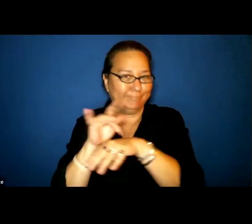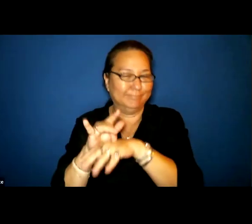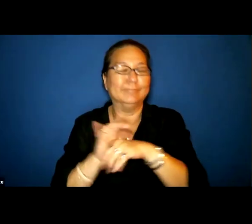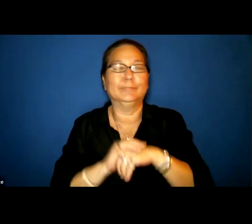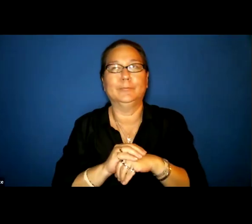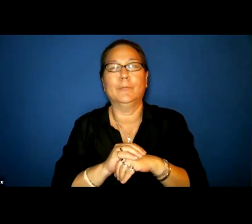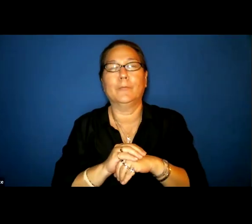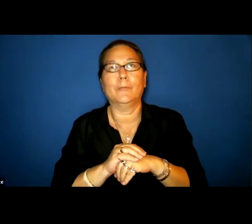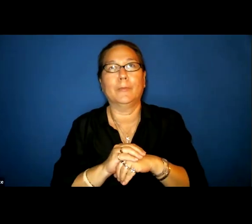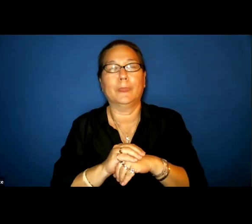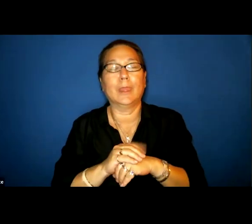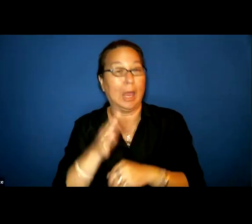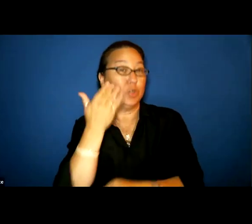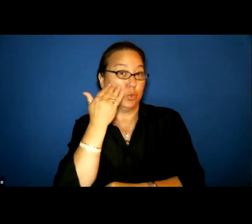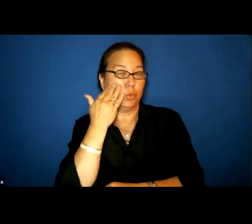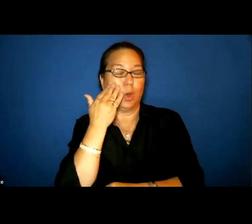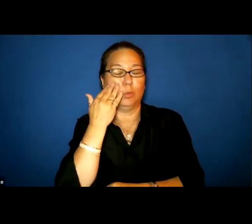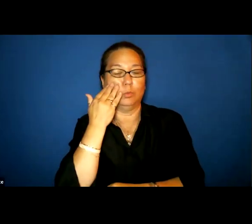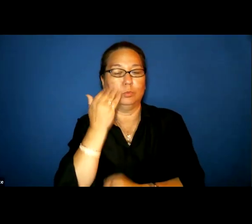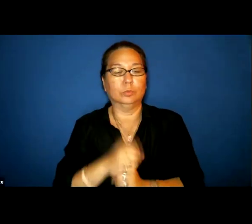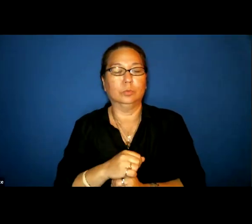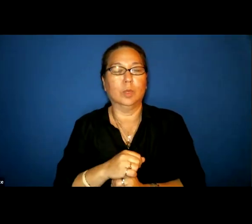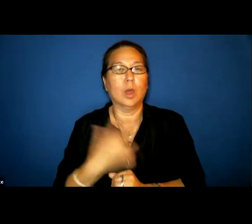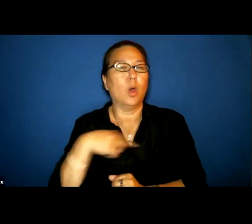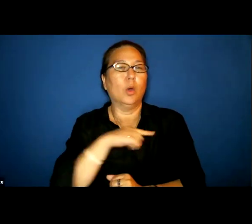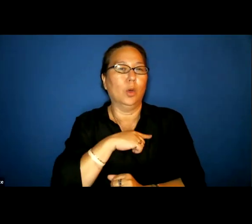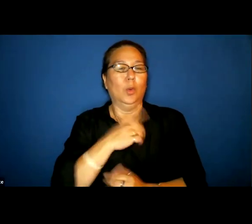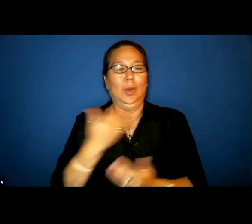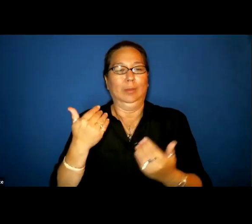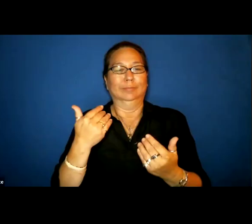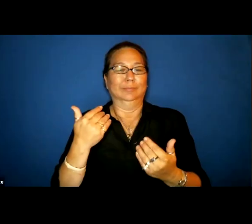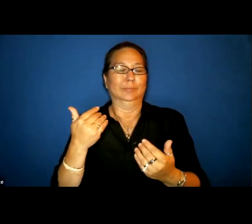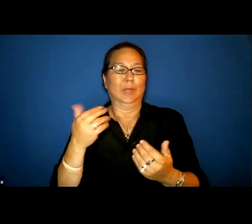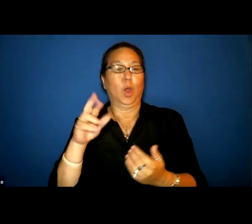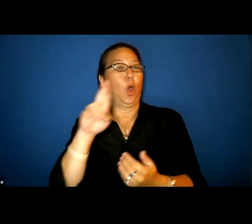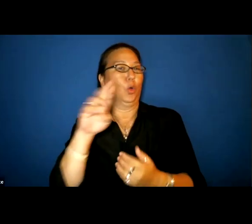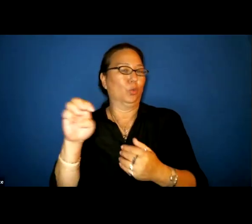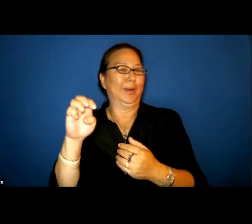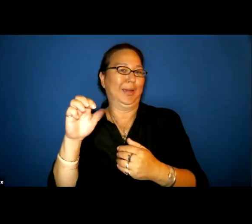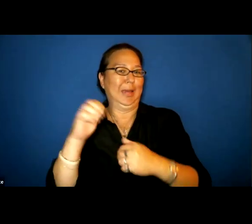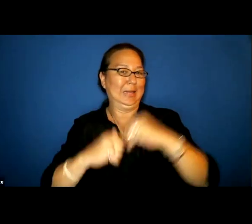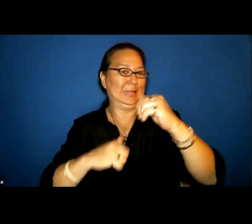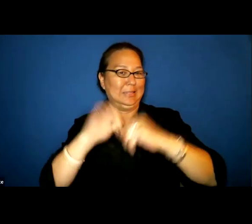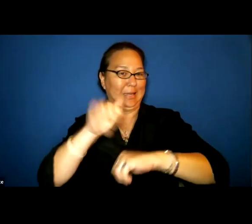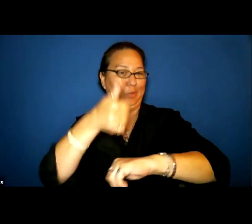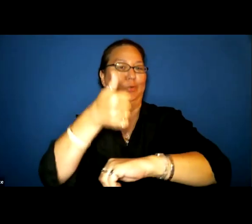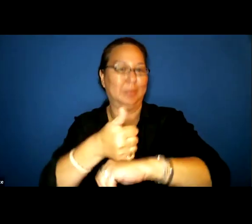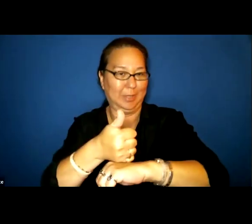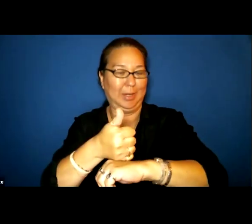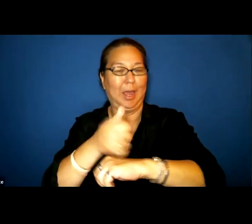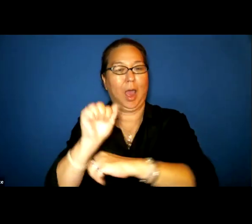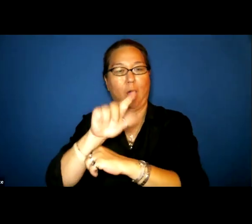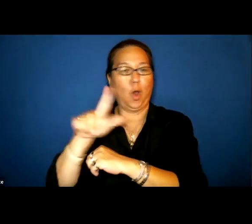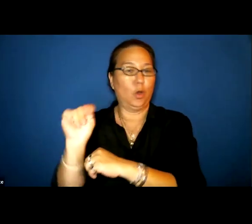know, we're reconstructing alternative education to meet the needs of the students that we're